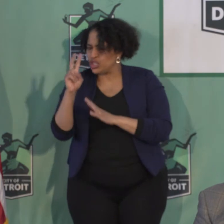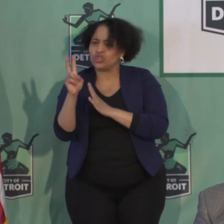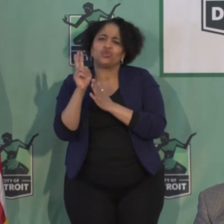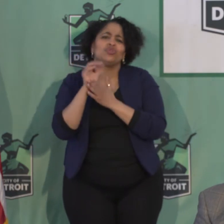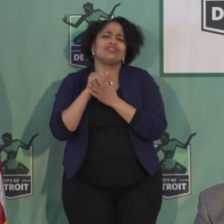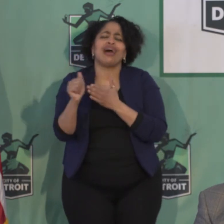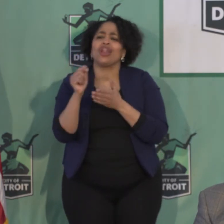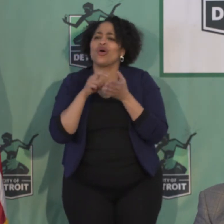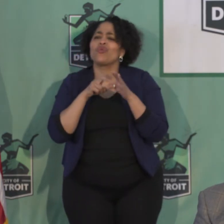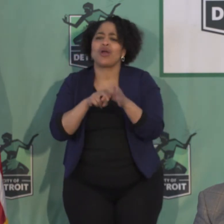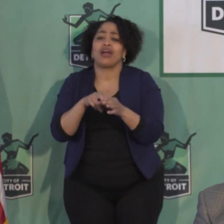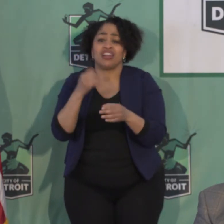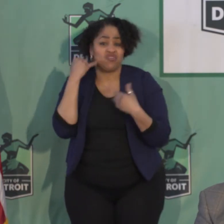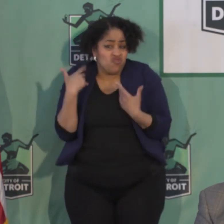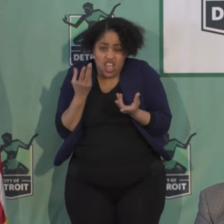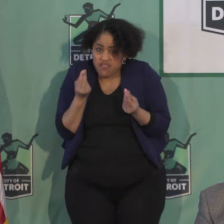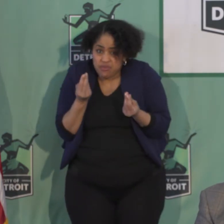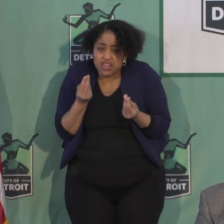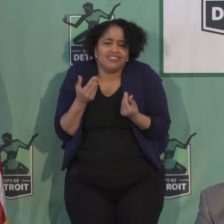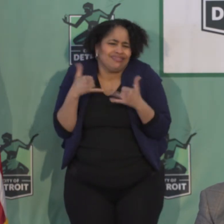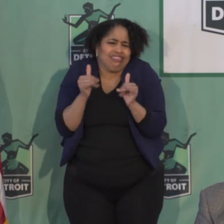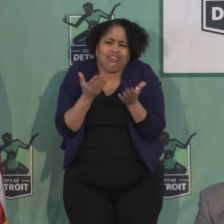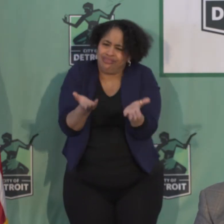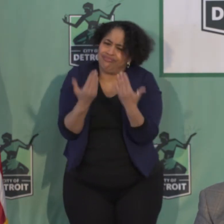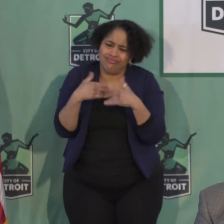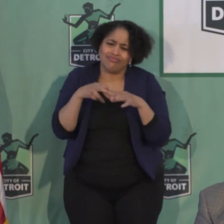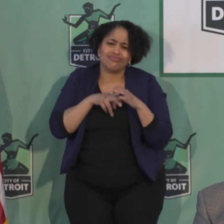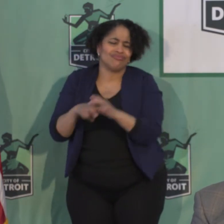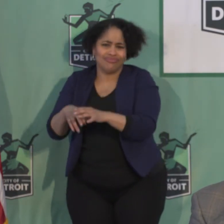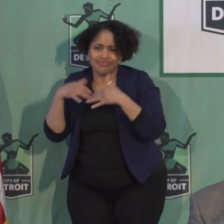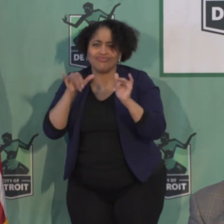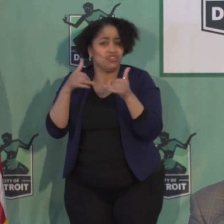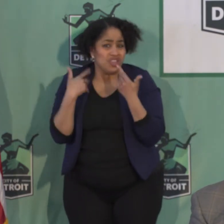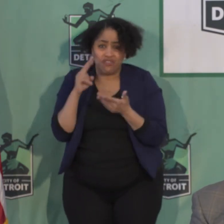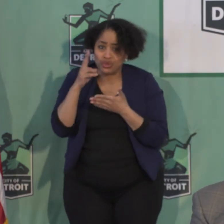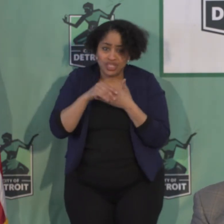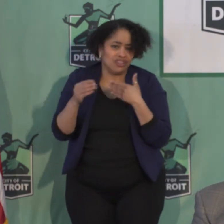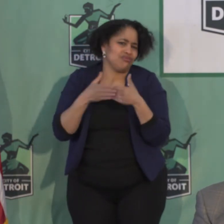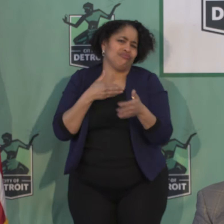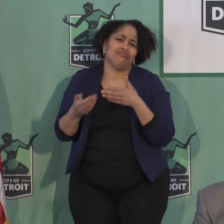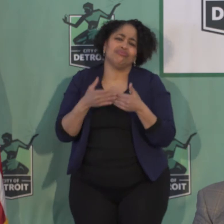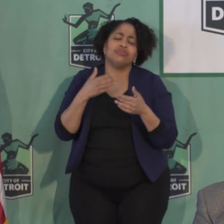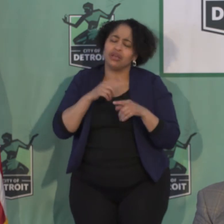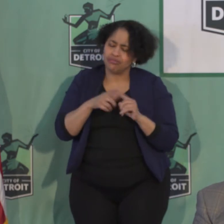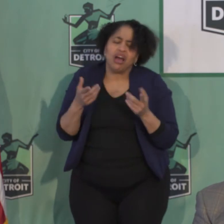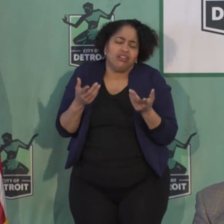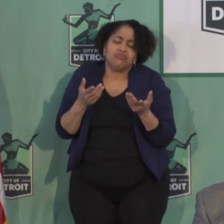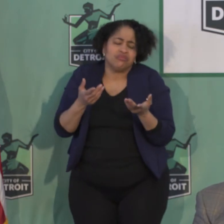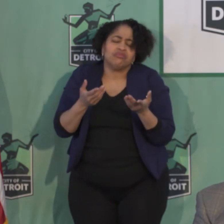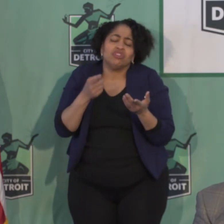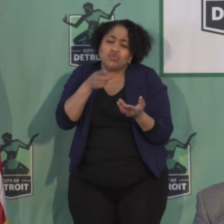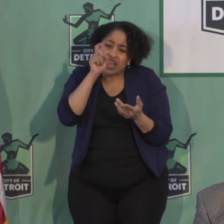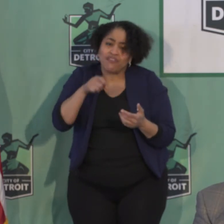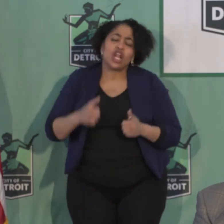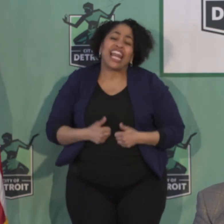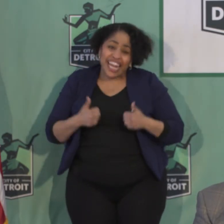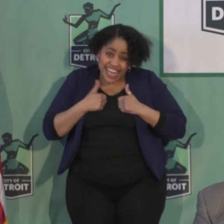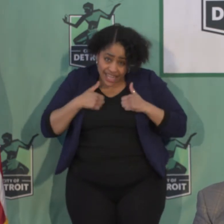take you anyway. This is going to be open to everybody. You have to be a resident of the